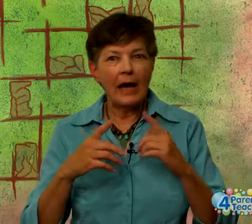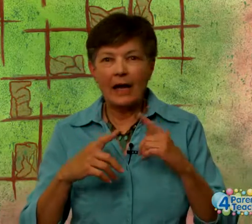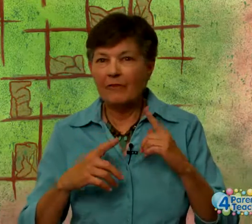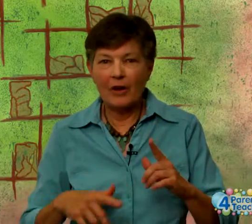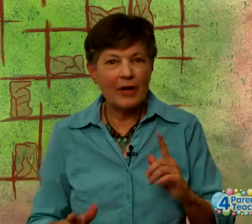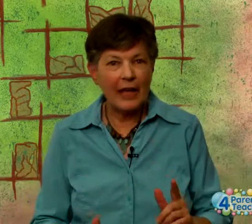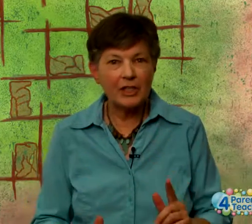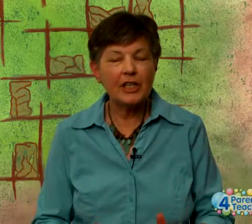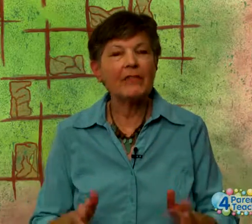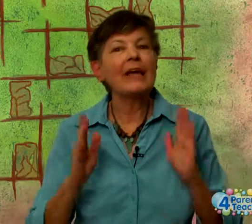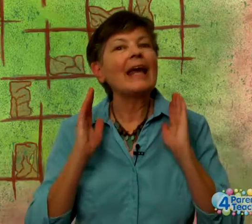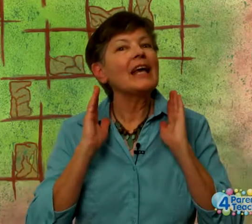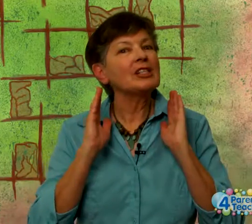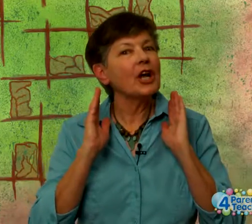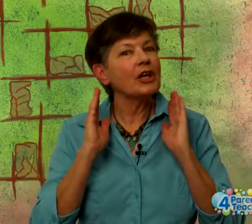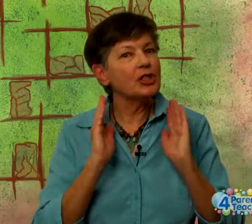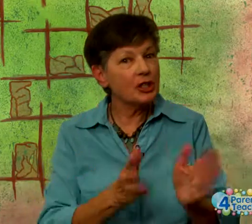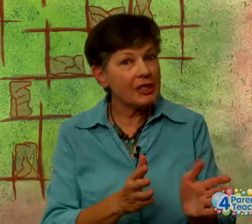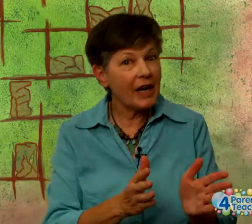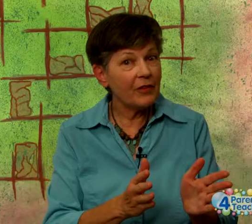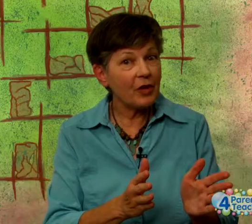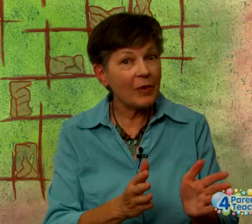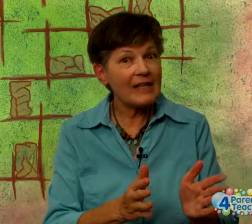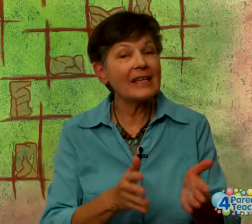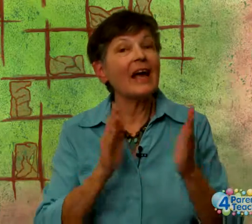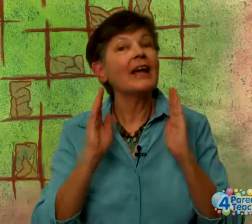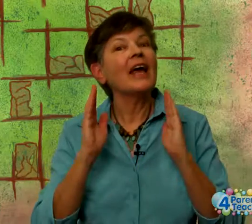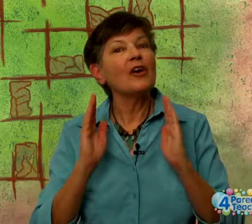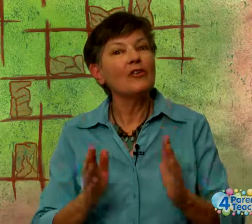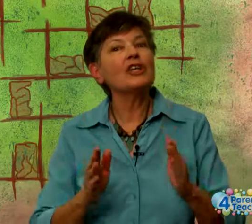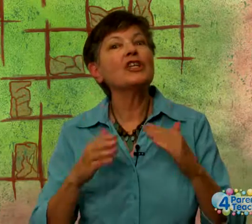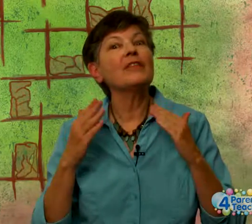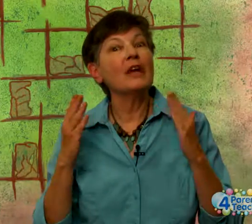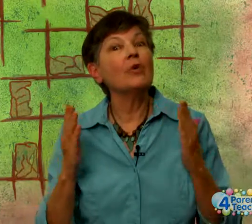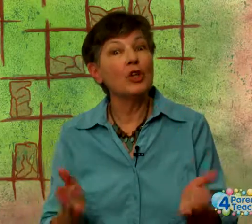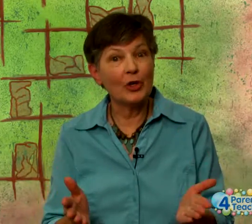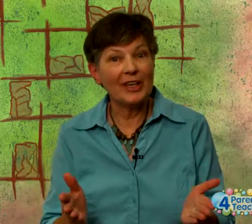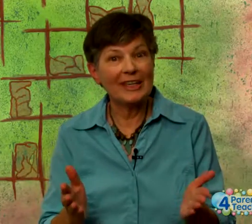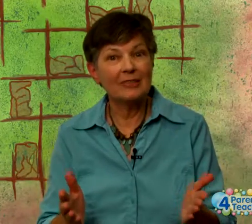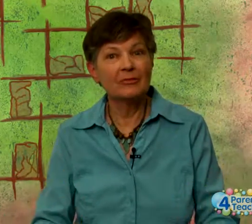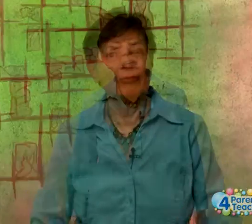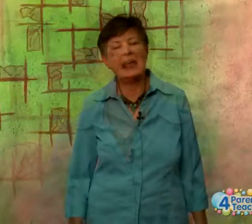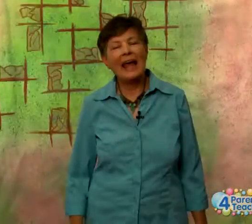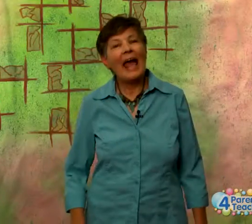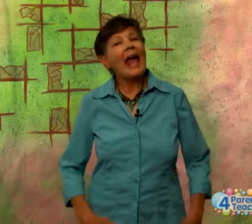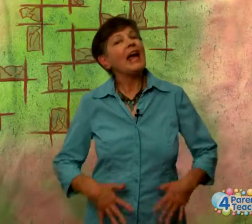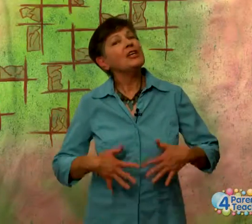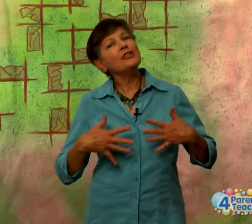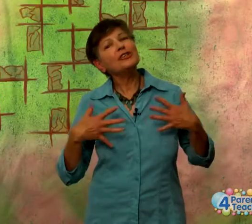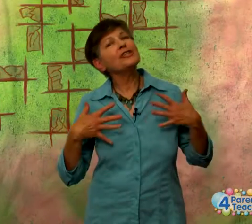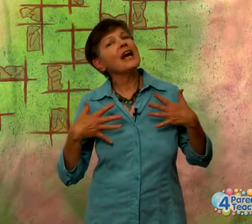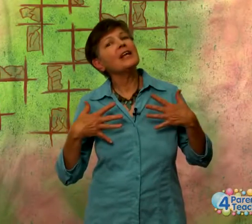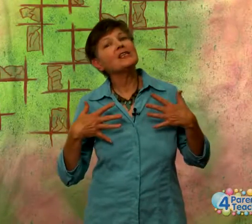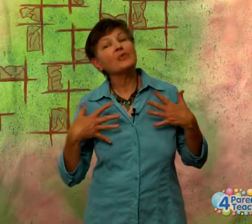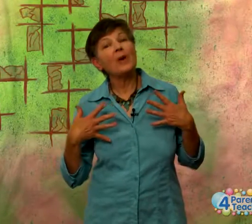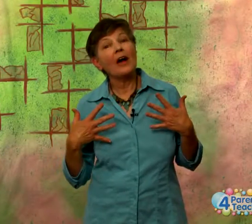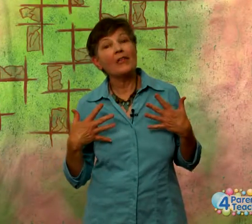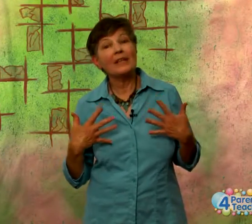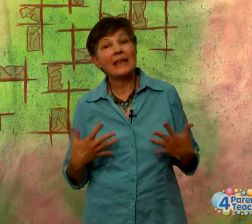a variation of it, as long as you're signing the correct sign, eventually they will learn it. And use your signs throughout the